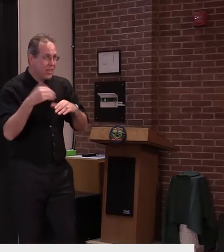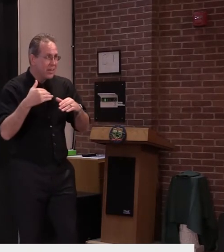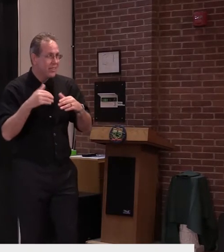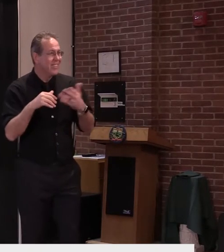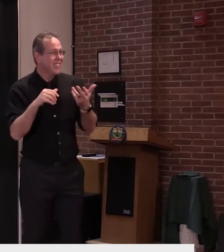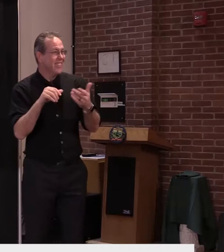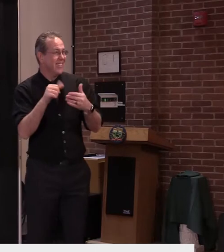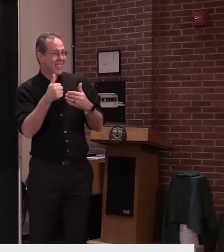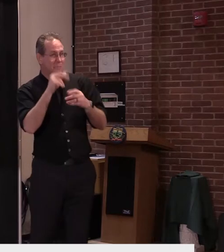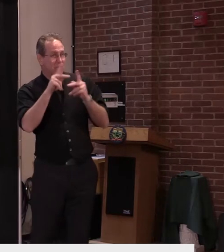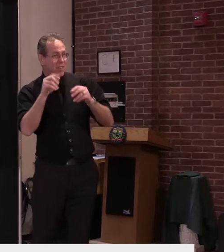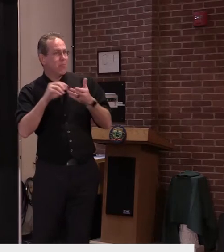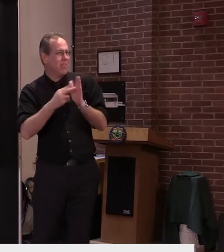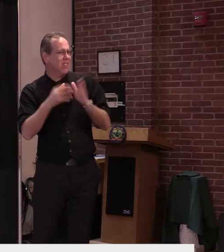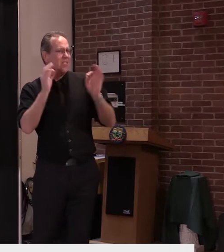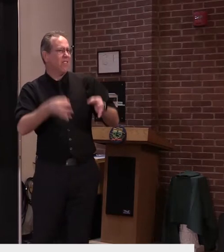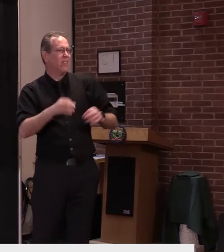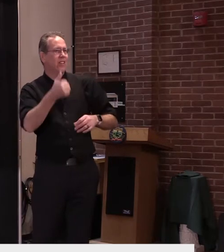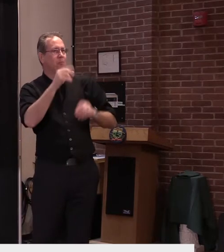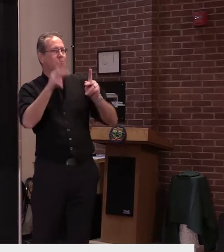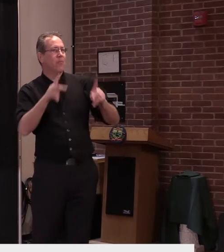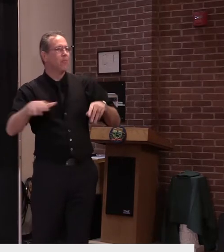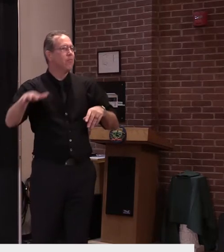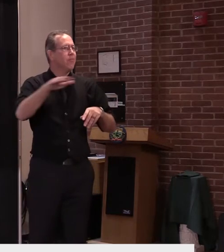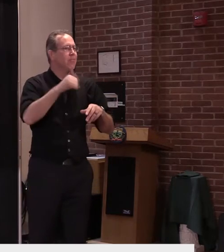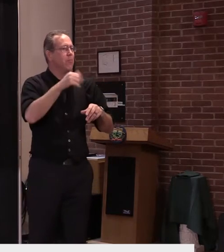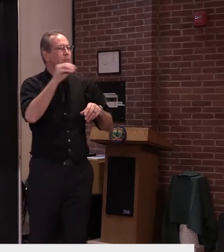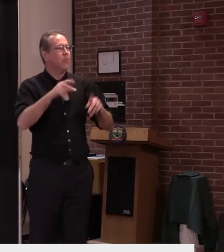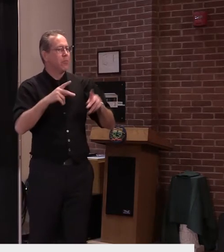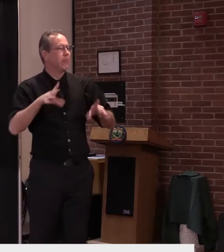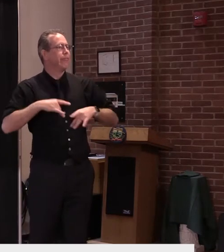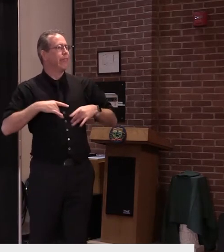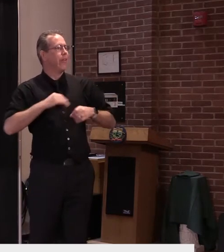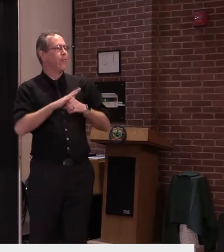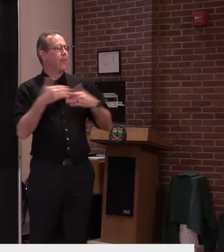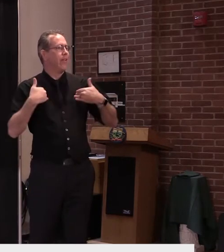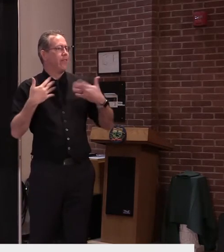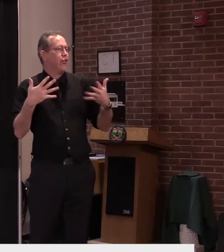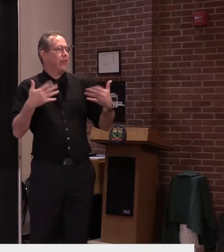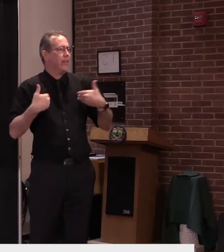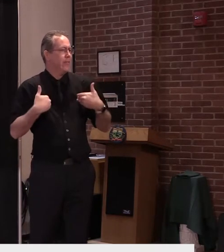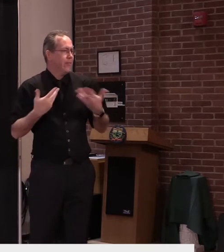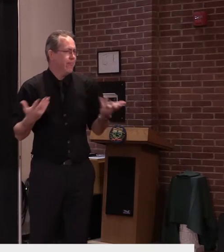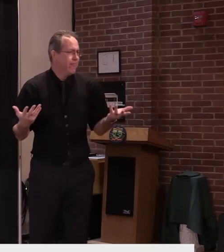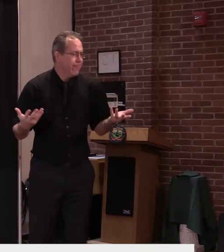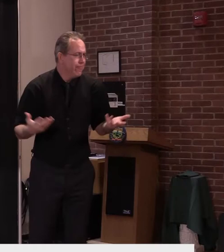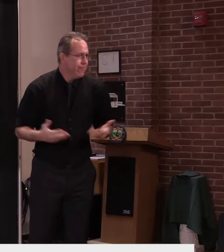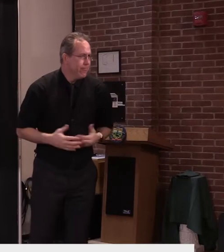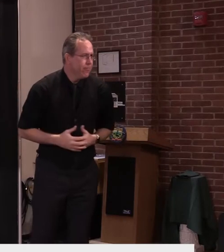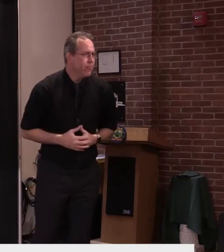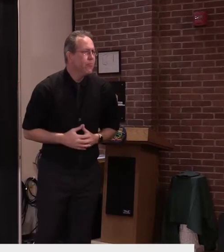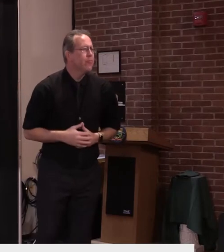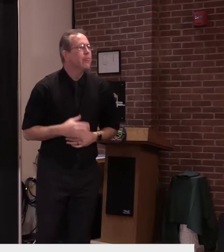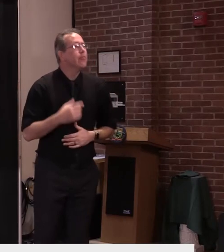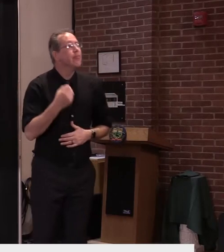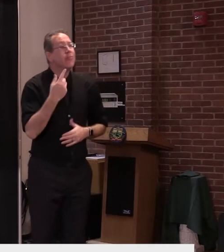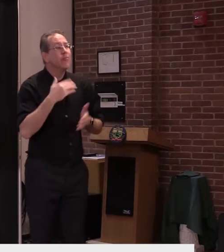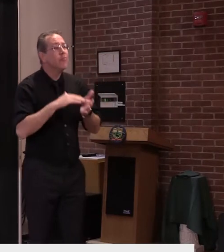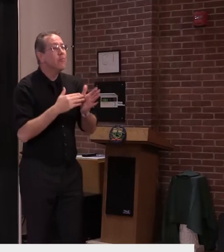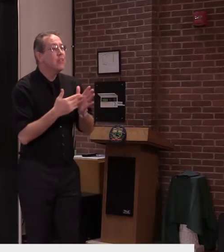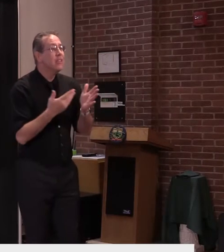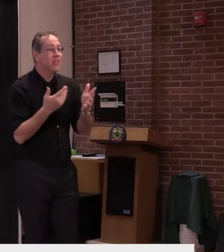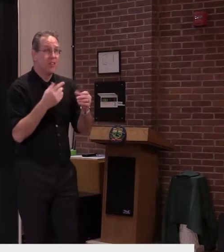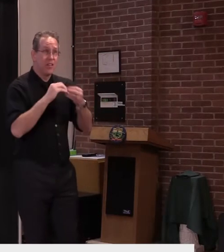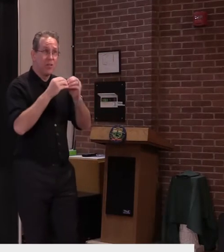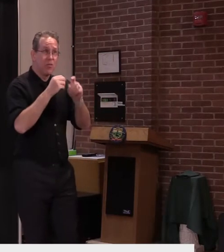this moment. And it also gives you a sense of why there's an expectation that this will start to come down at some point into